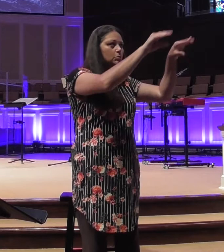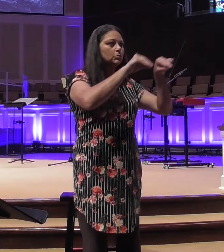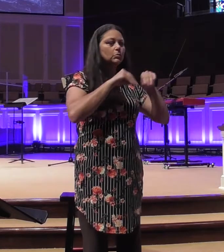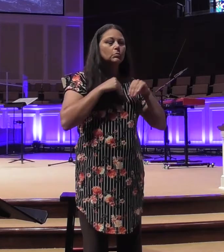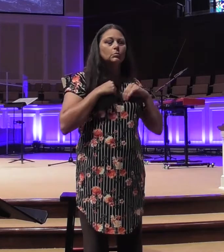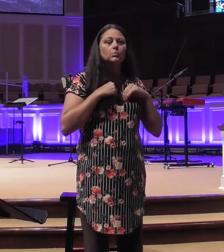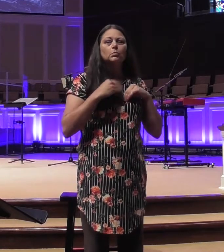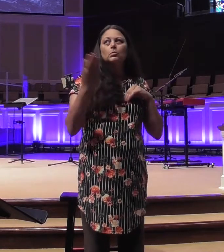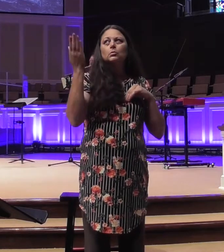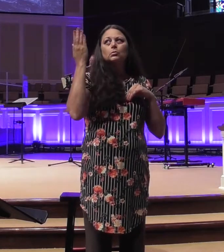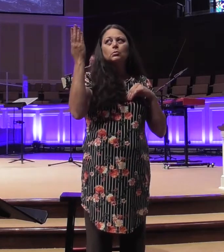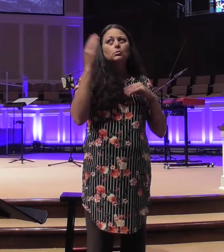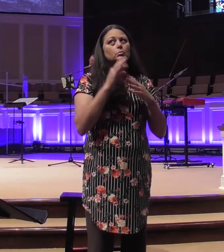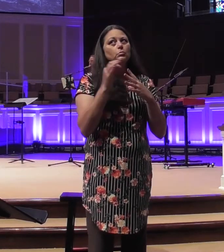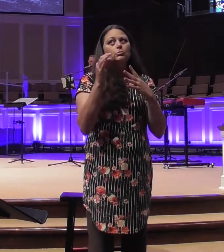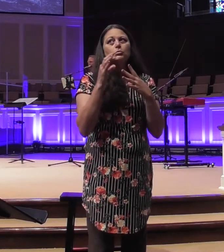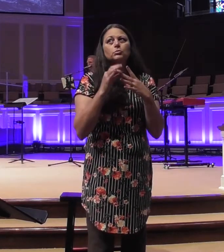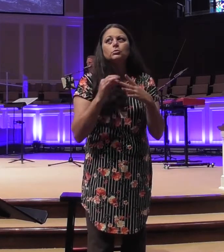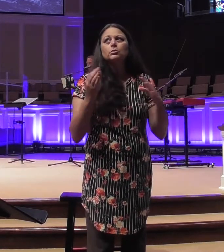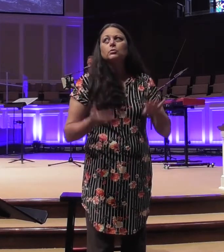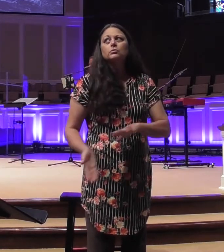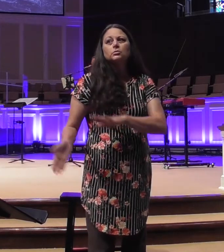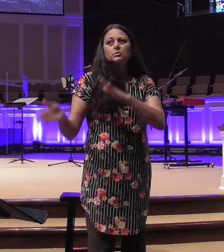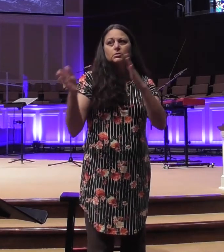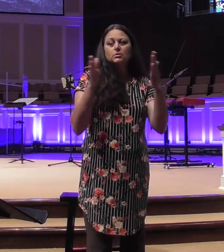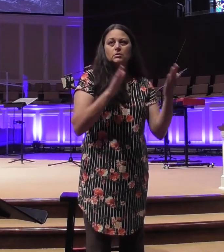innocent life paid the